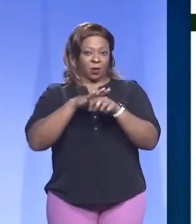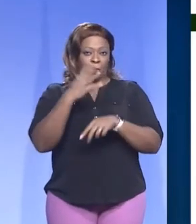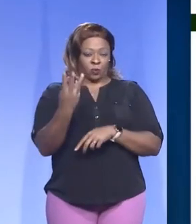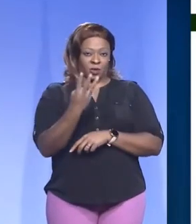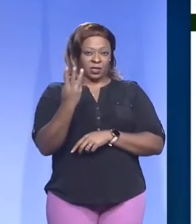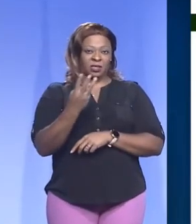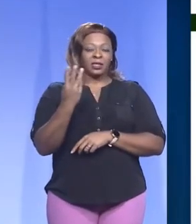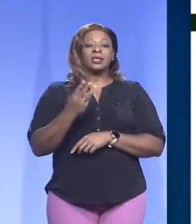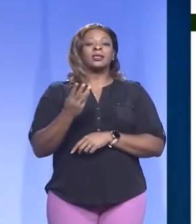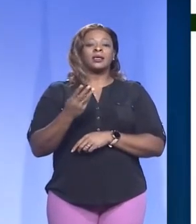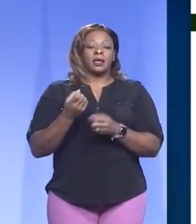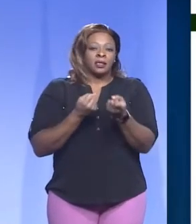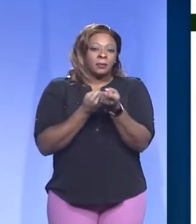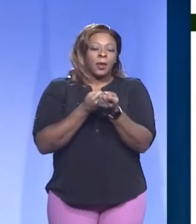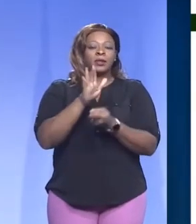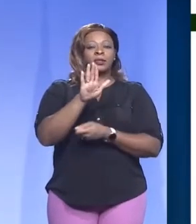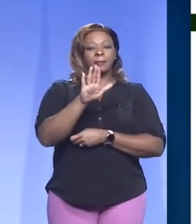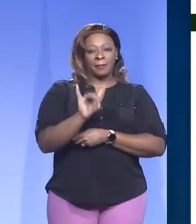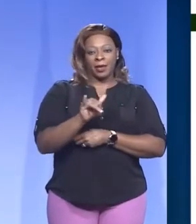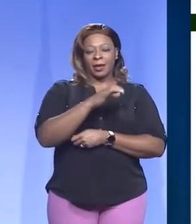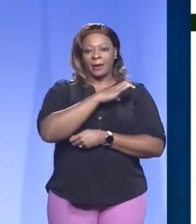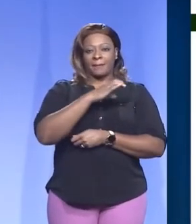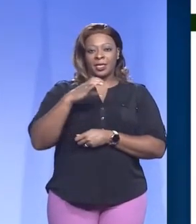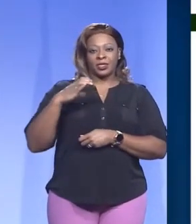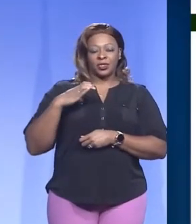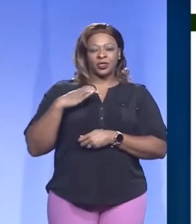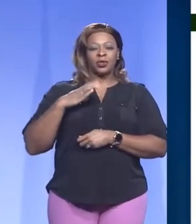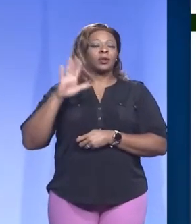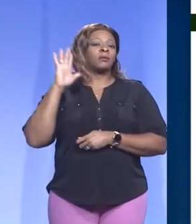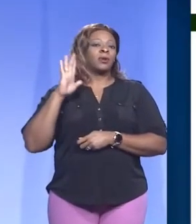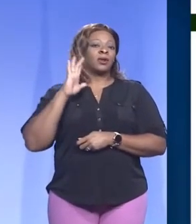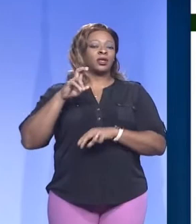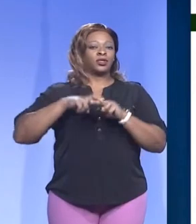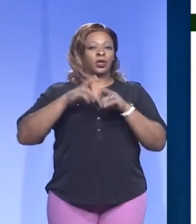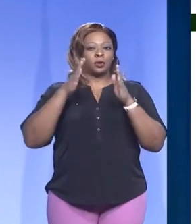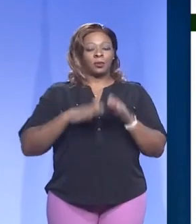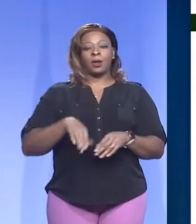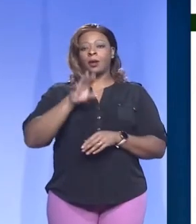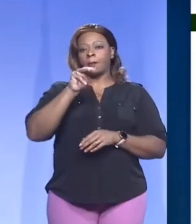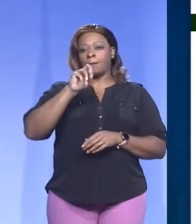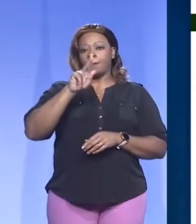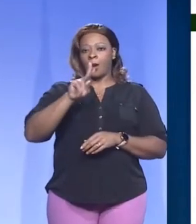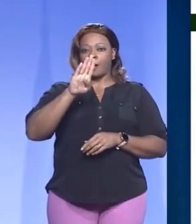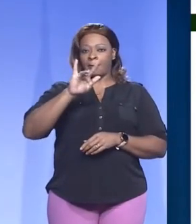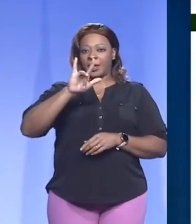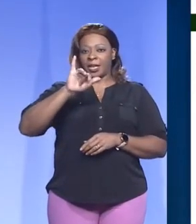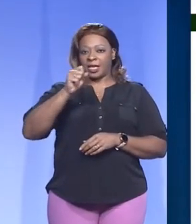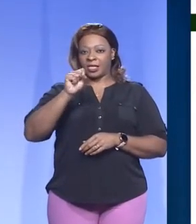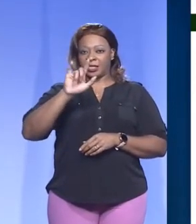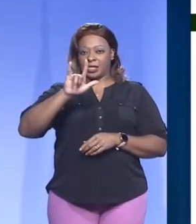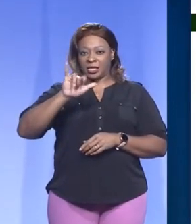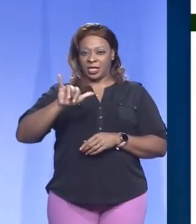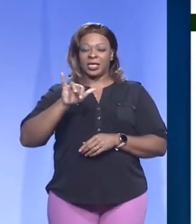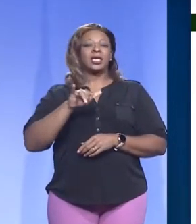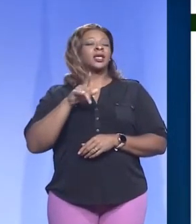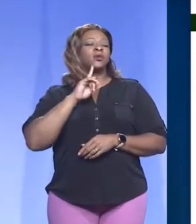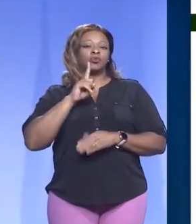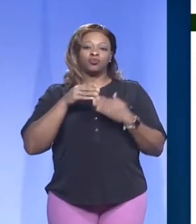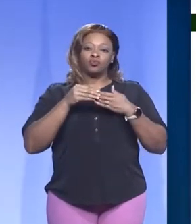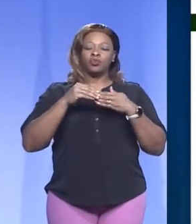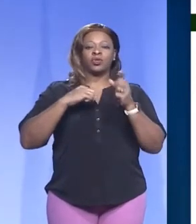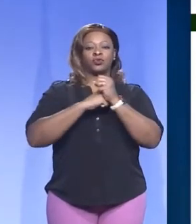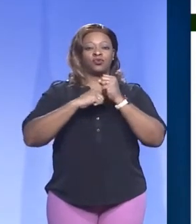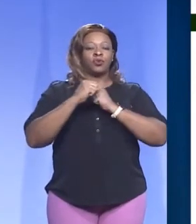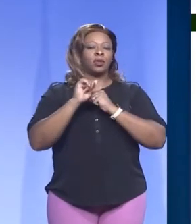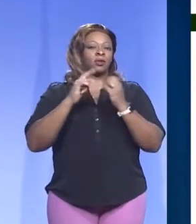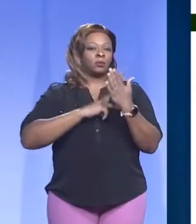is being sponsored by former Chairman Mark Billingsley, who's really been a leader in structuring these